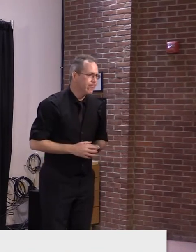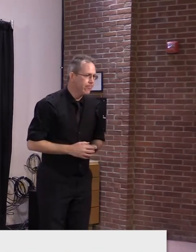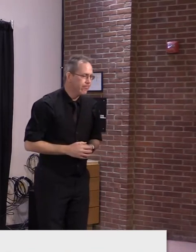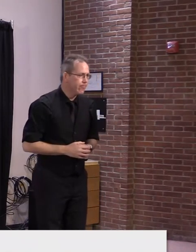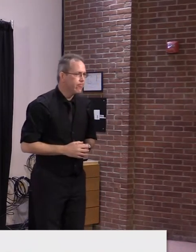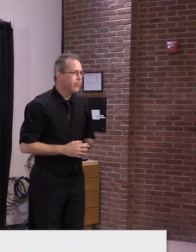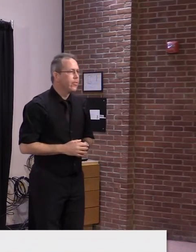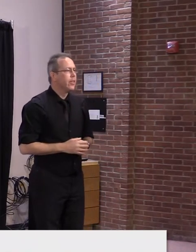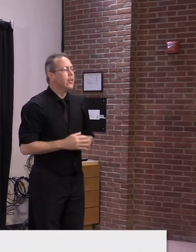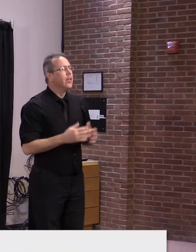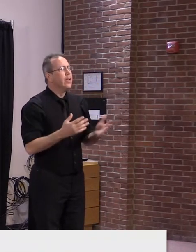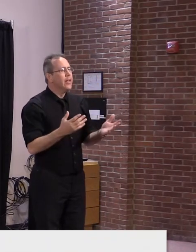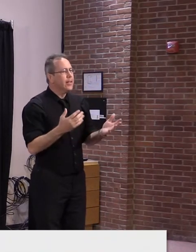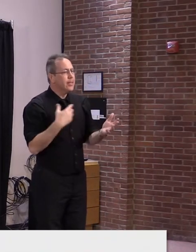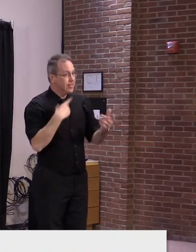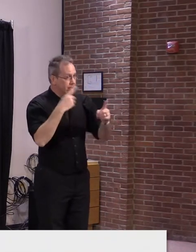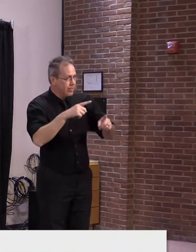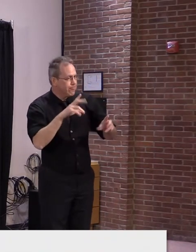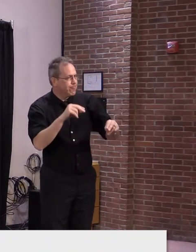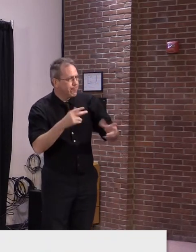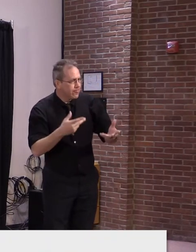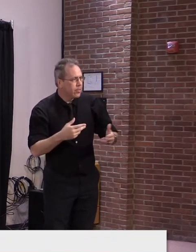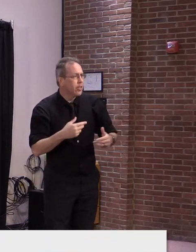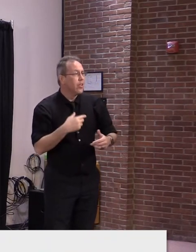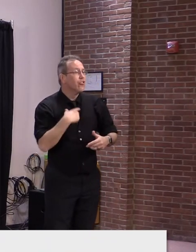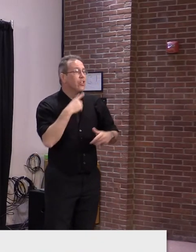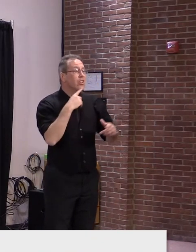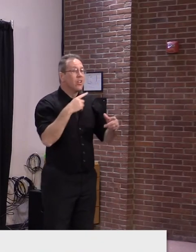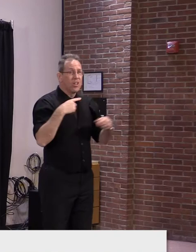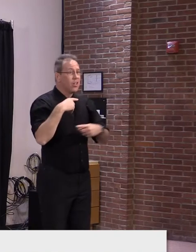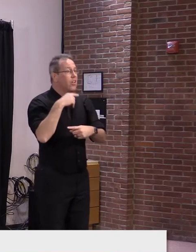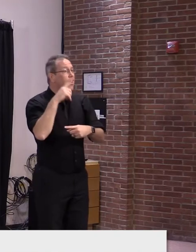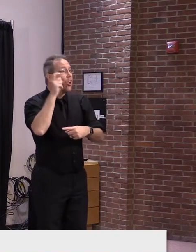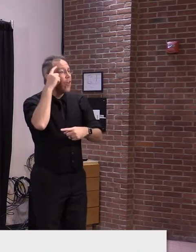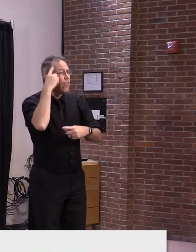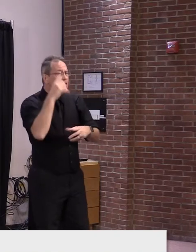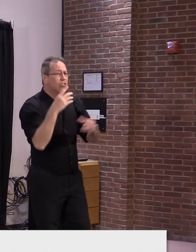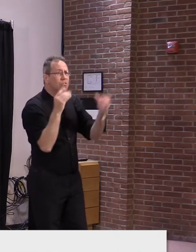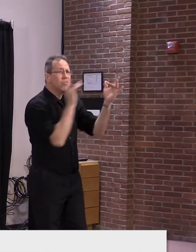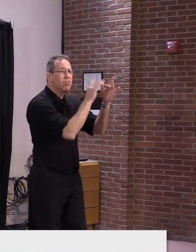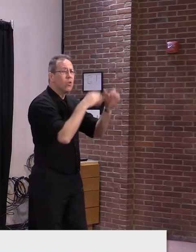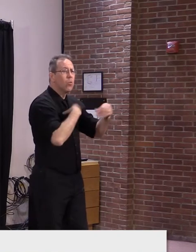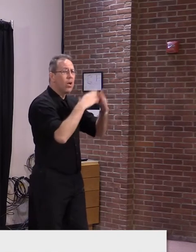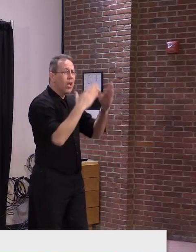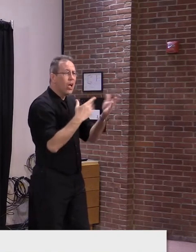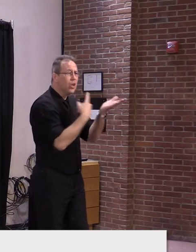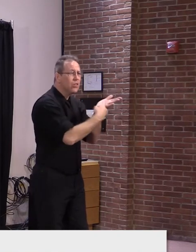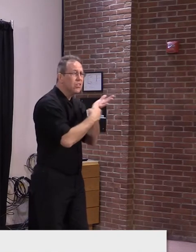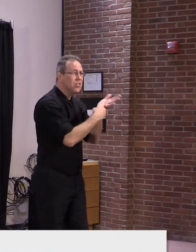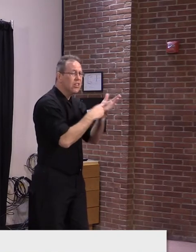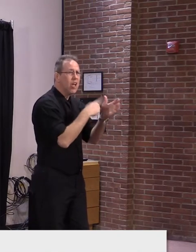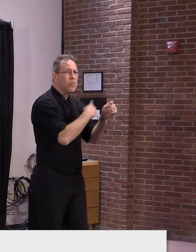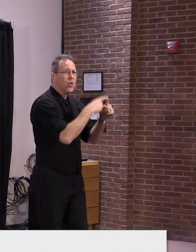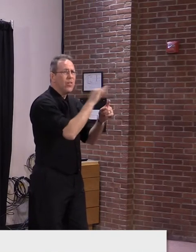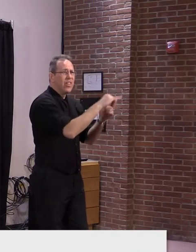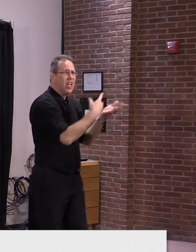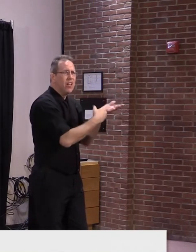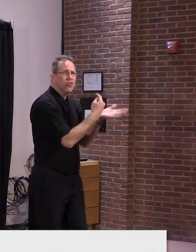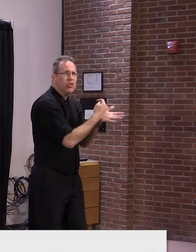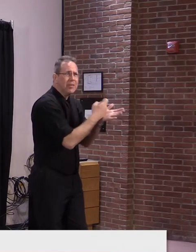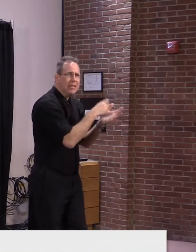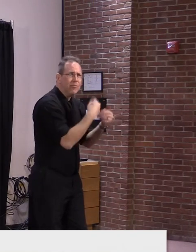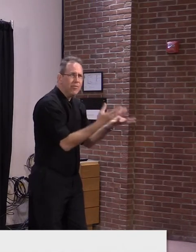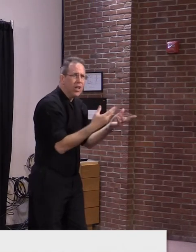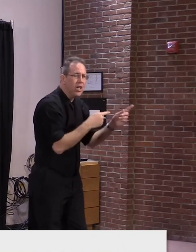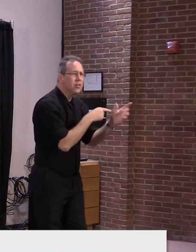I have heard, because of the governor's call today, what you heard about the monoclonal. Which, by the way, won't impact